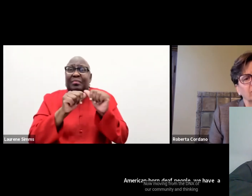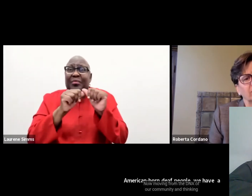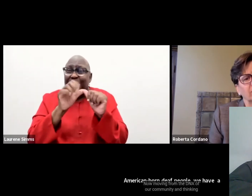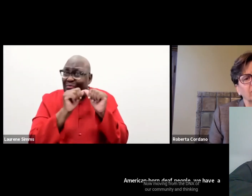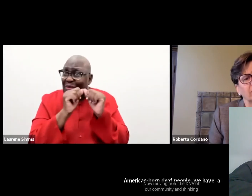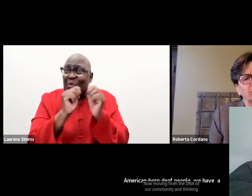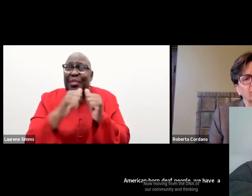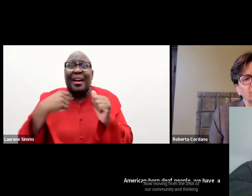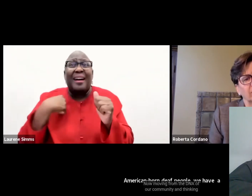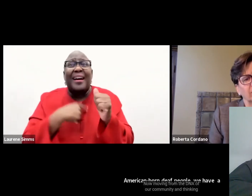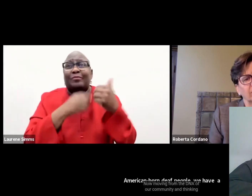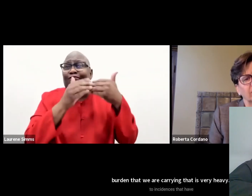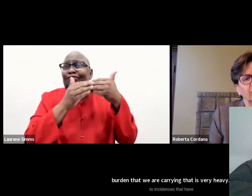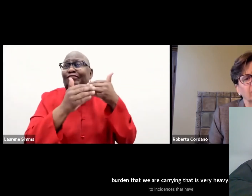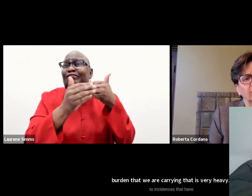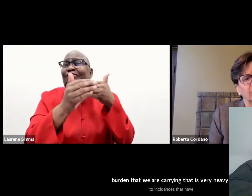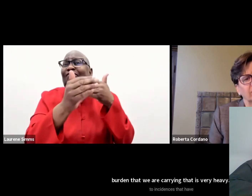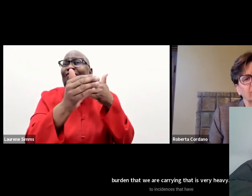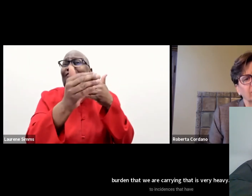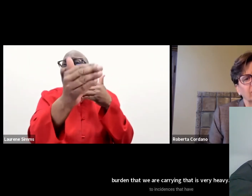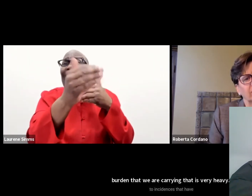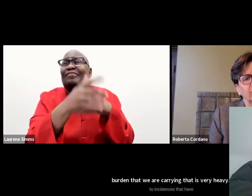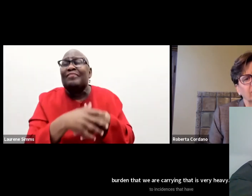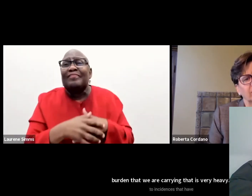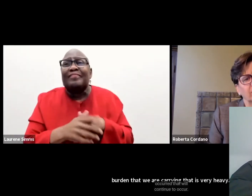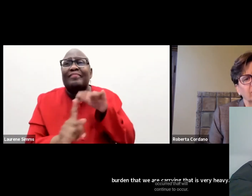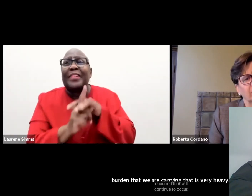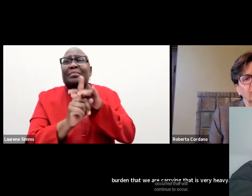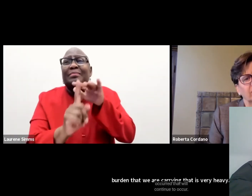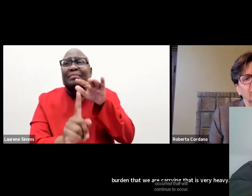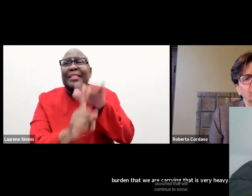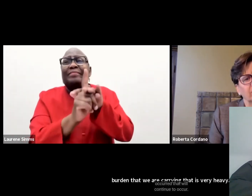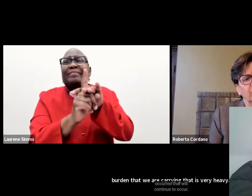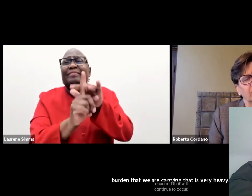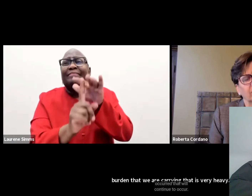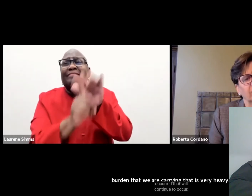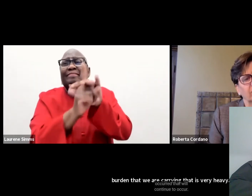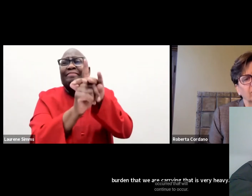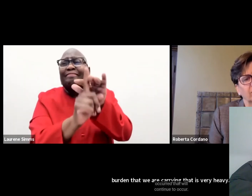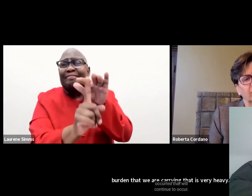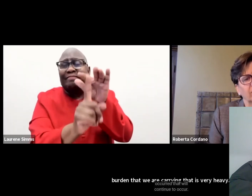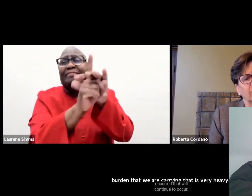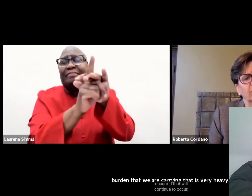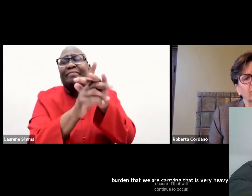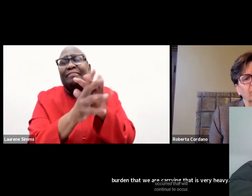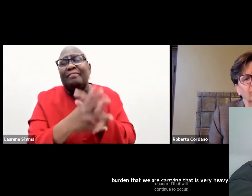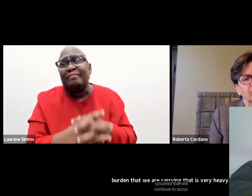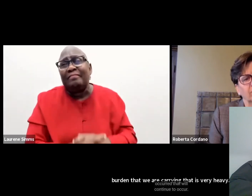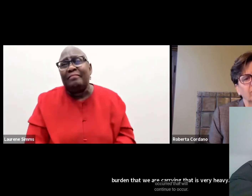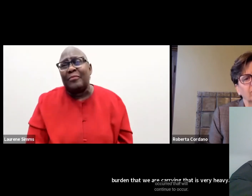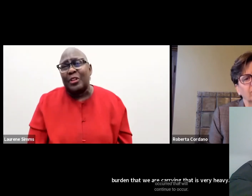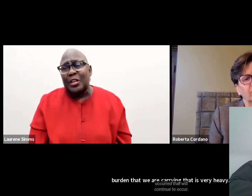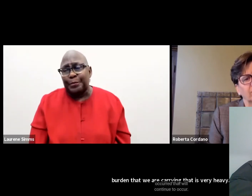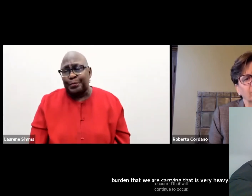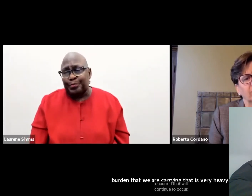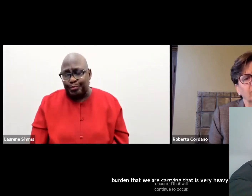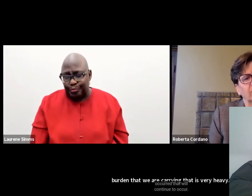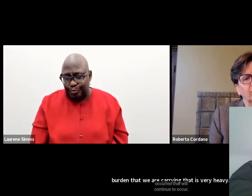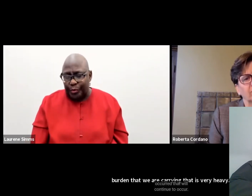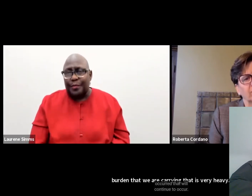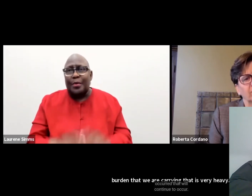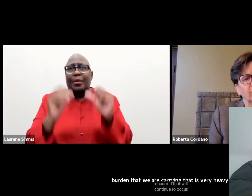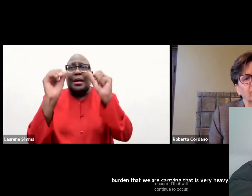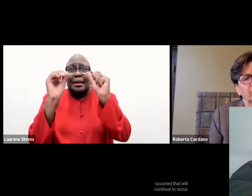Now moving from DNA to community, to incidences that have shown up recently that will continue to